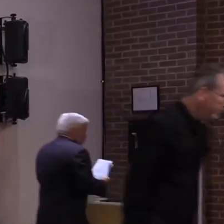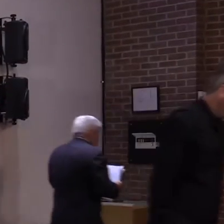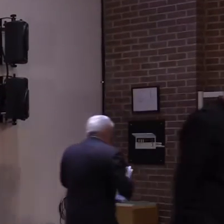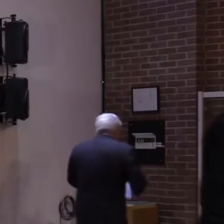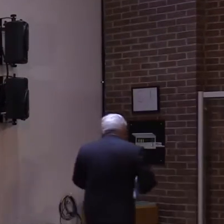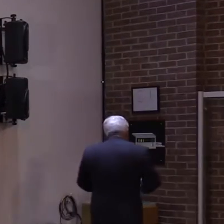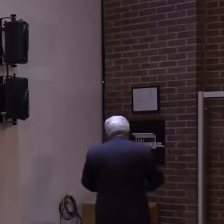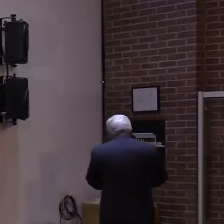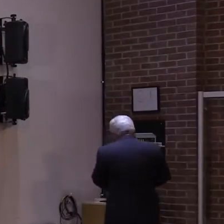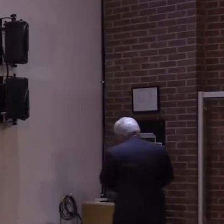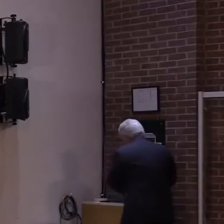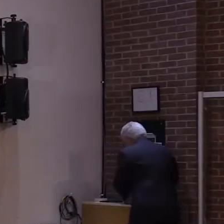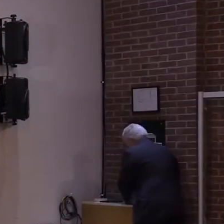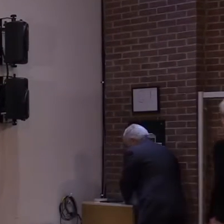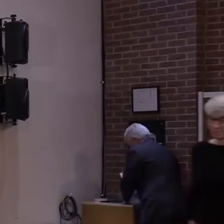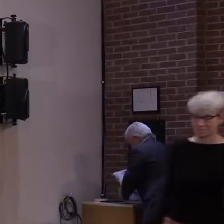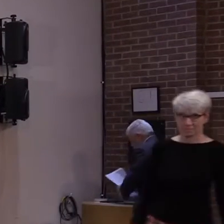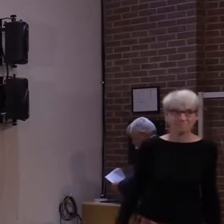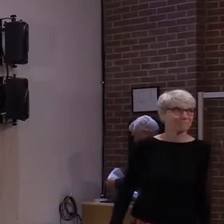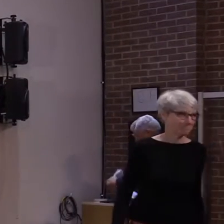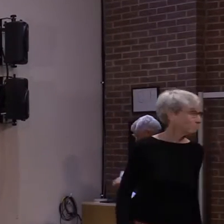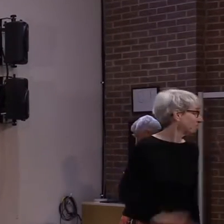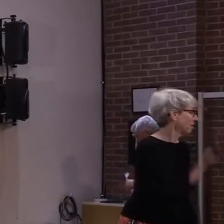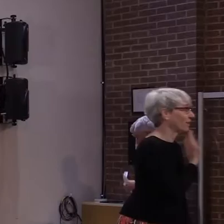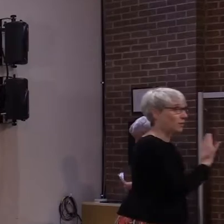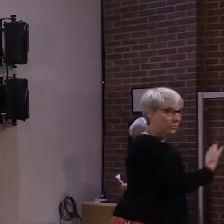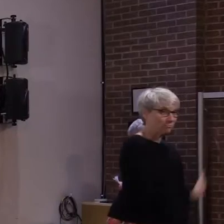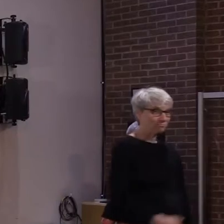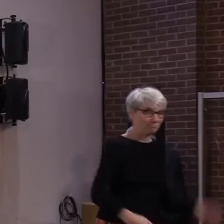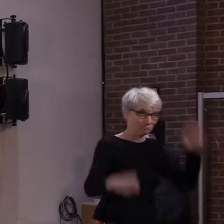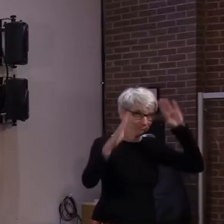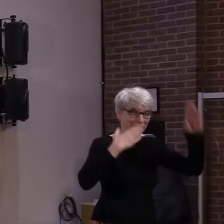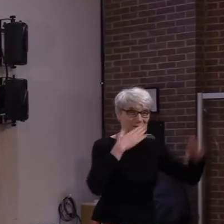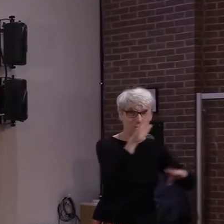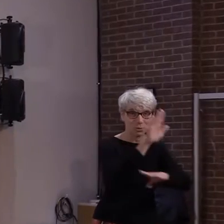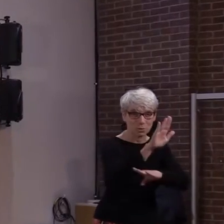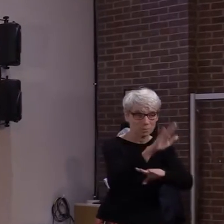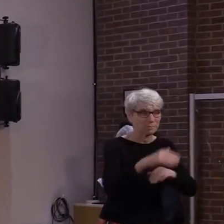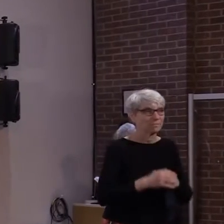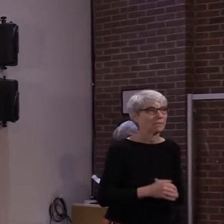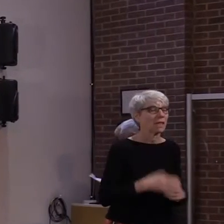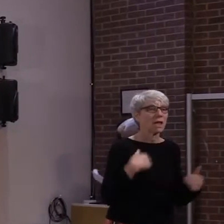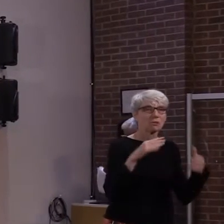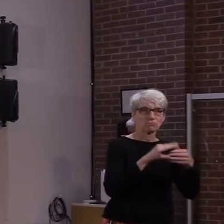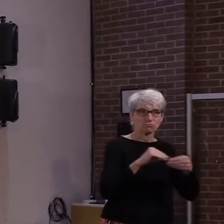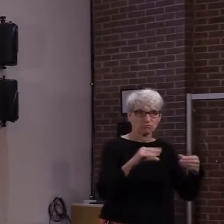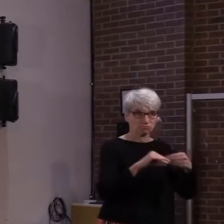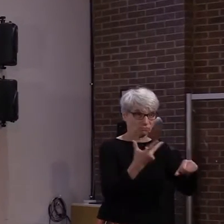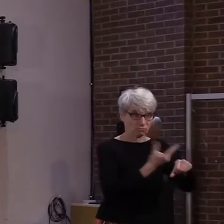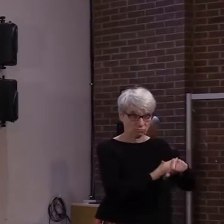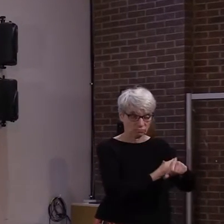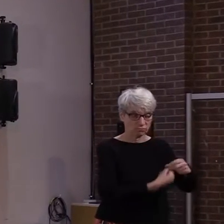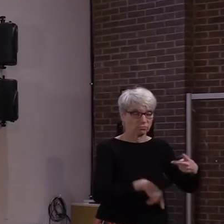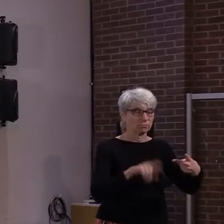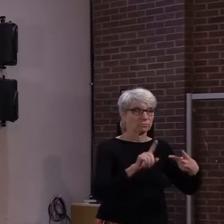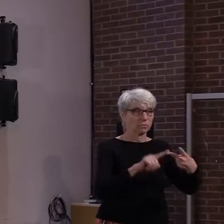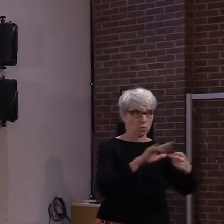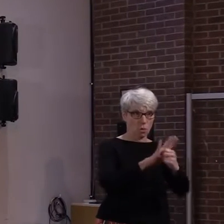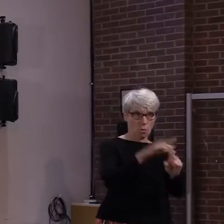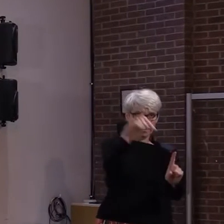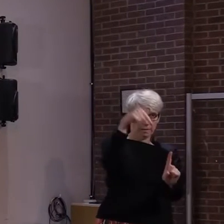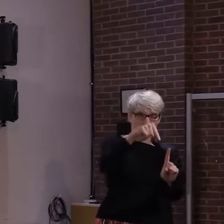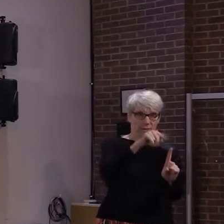Thanks, Secretary, and good afternoon. I'm going to speak a little bit about the vaccine, the virus, and the